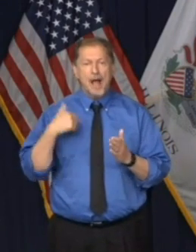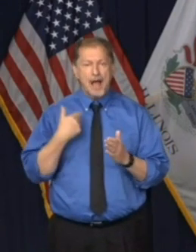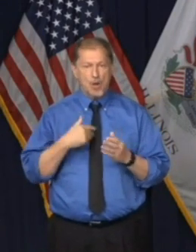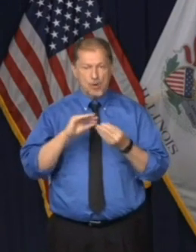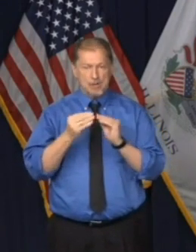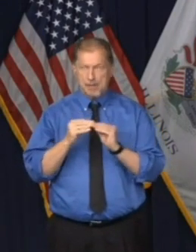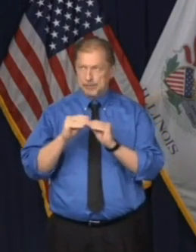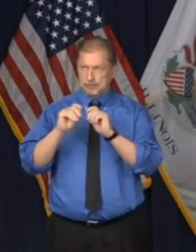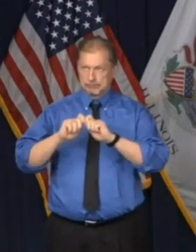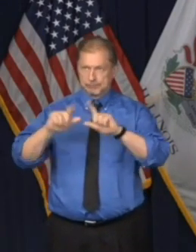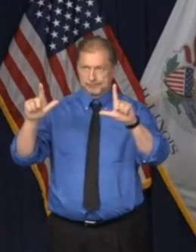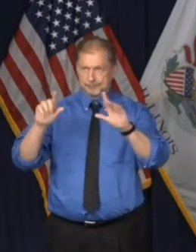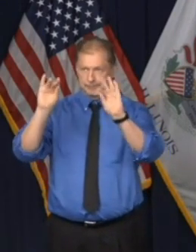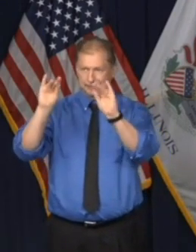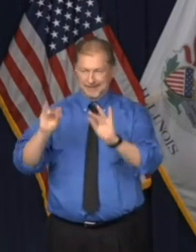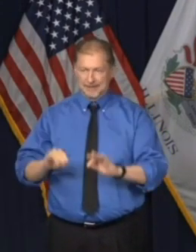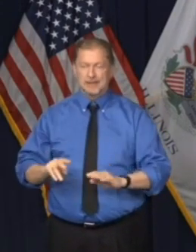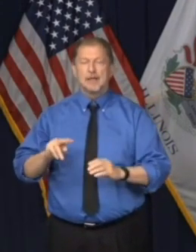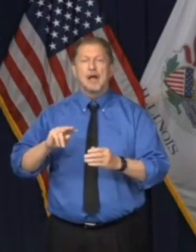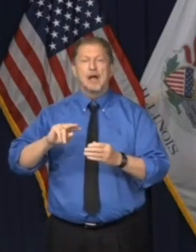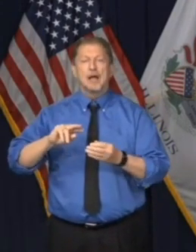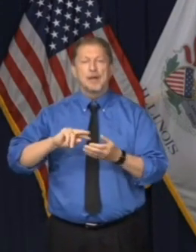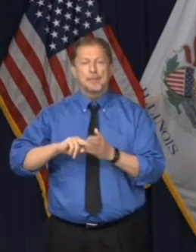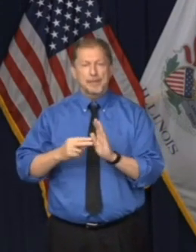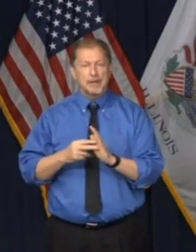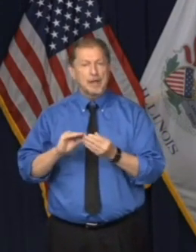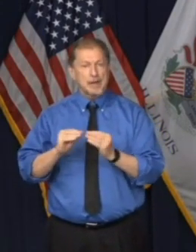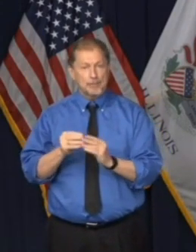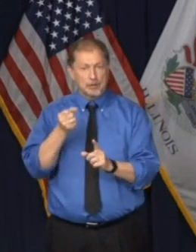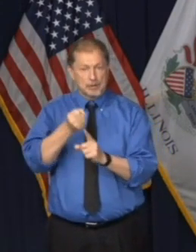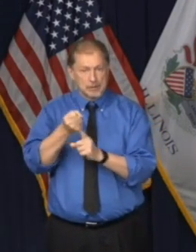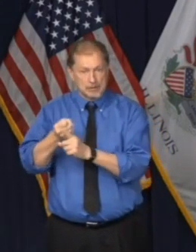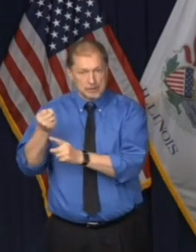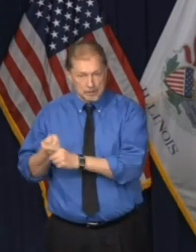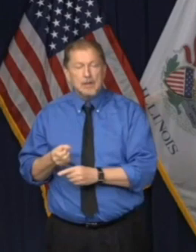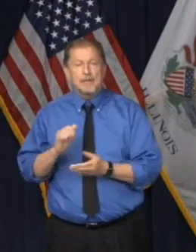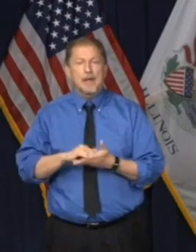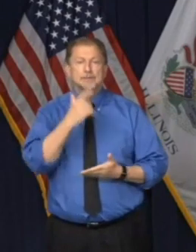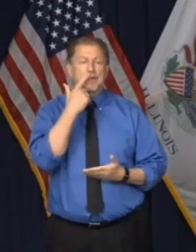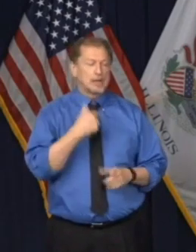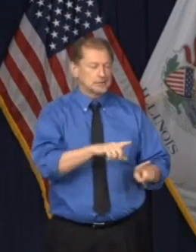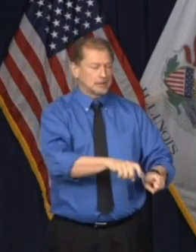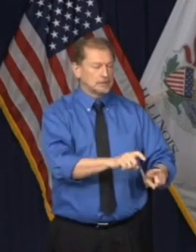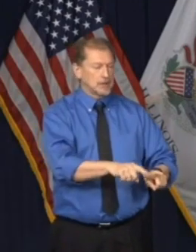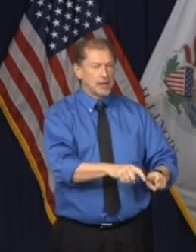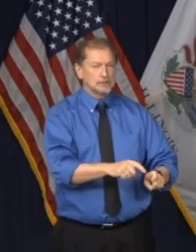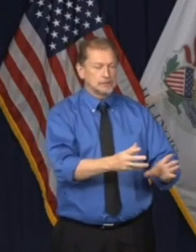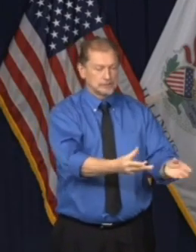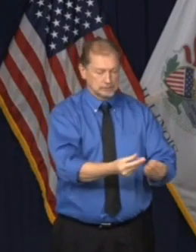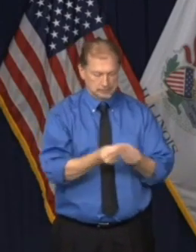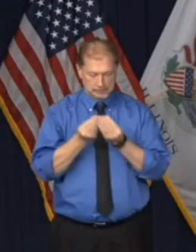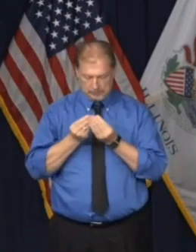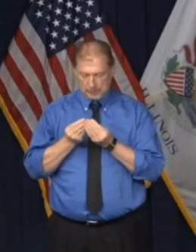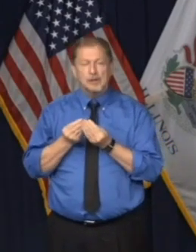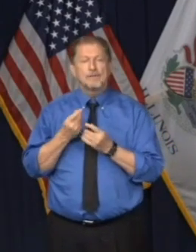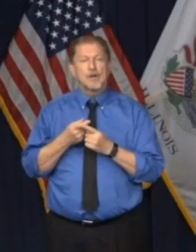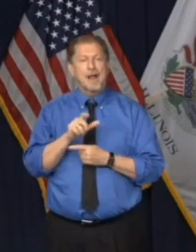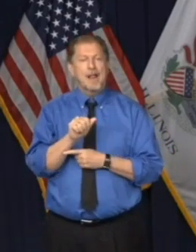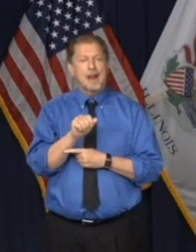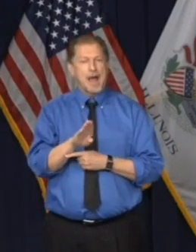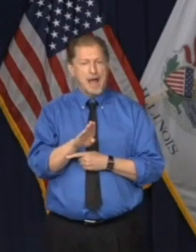our board in terms of cases are laboratory confirmed cases. And as the governor explained, there